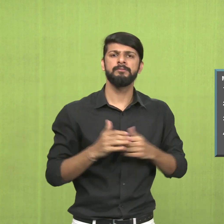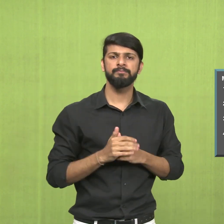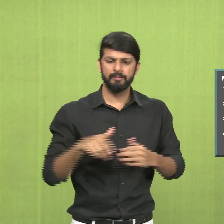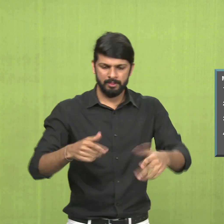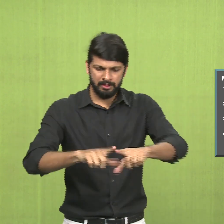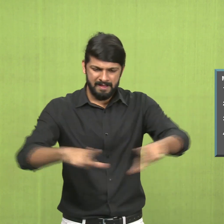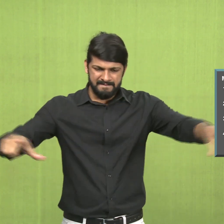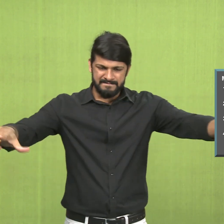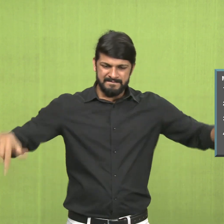now